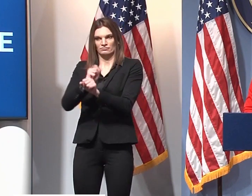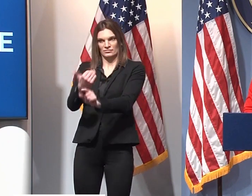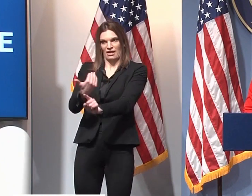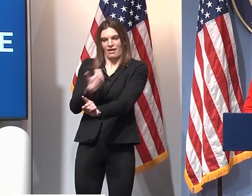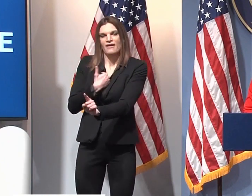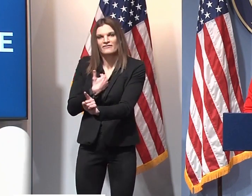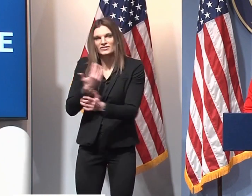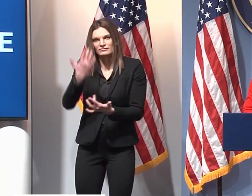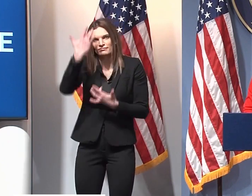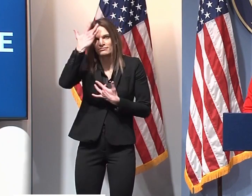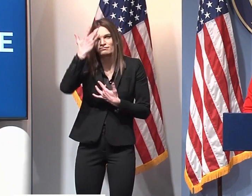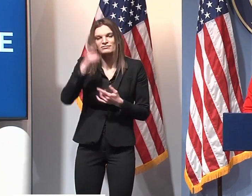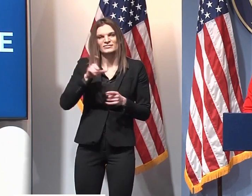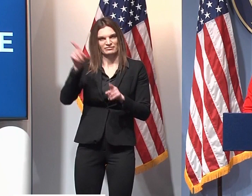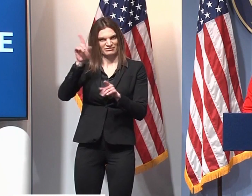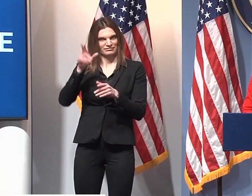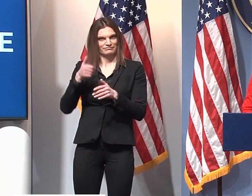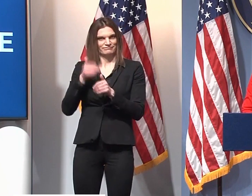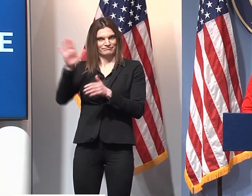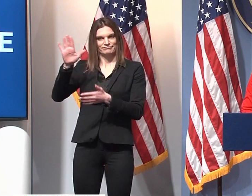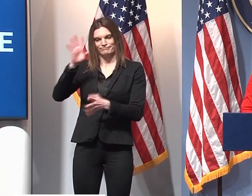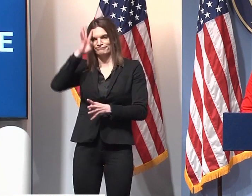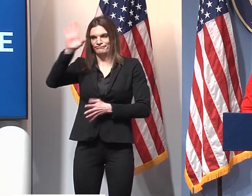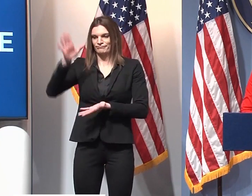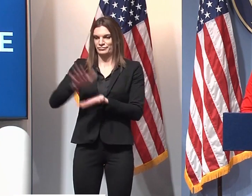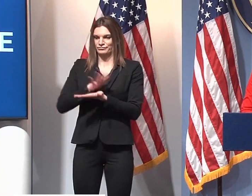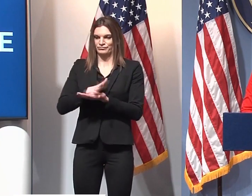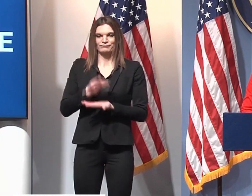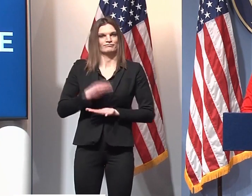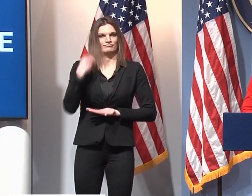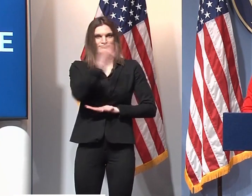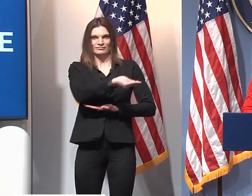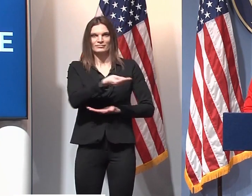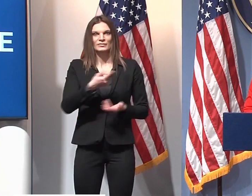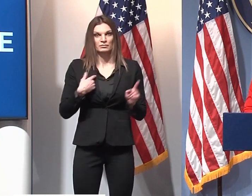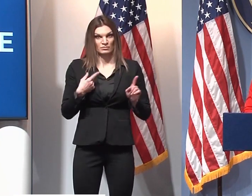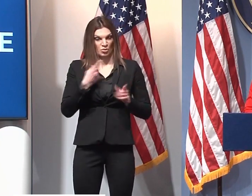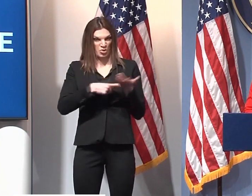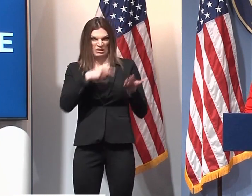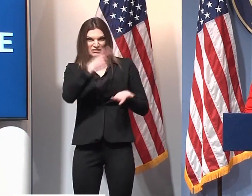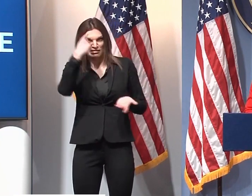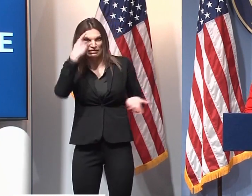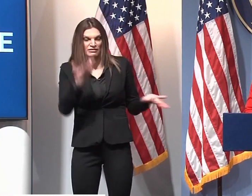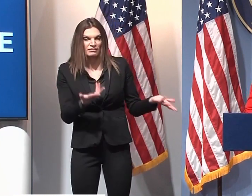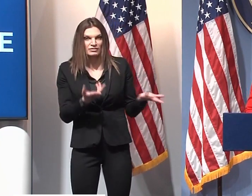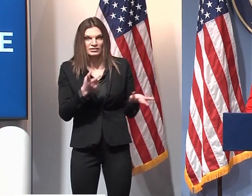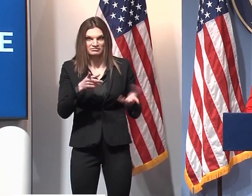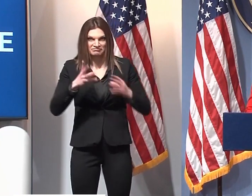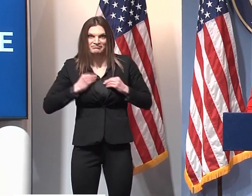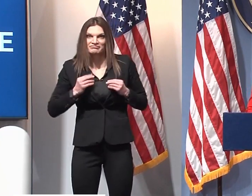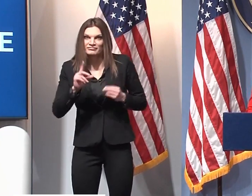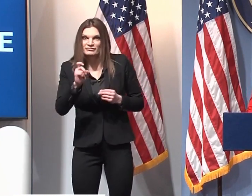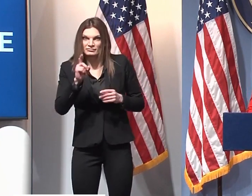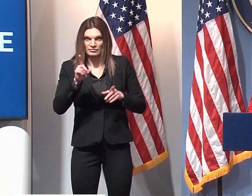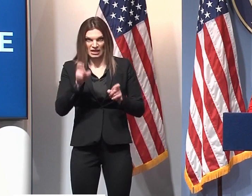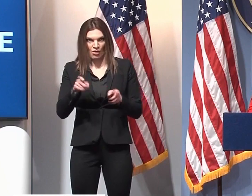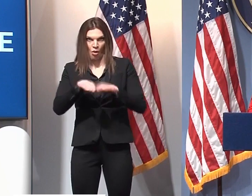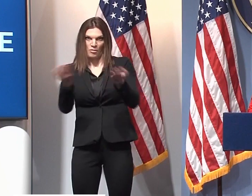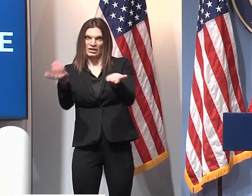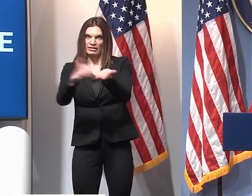and what your thoughts are on, you know, adopting something like this for restaurants and businesses and how they're able to reopen moving